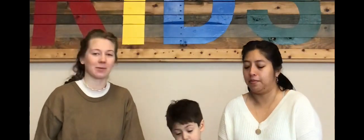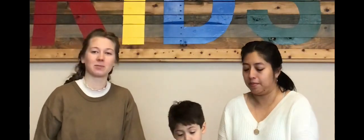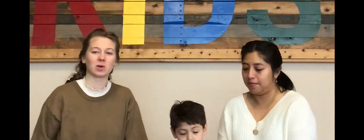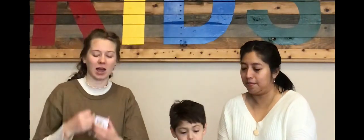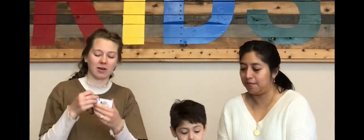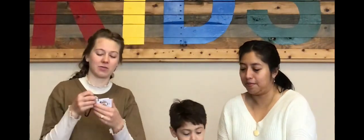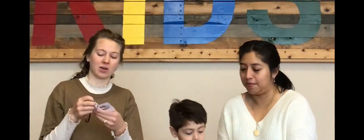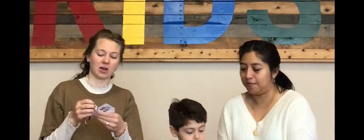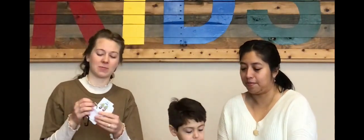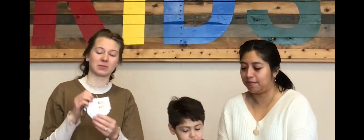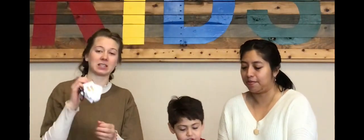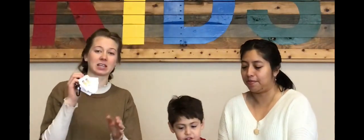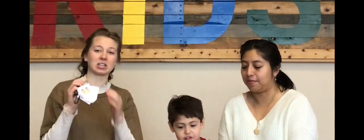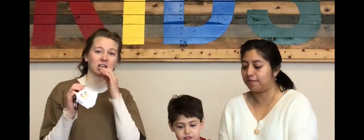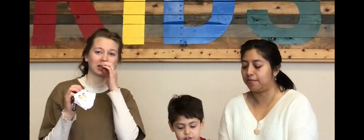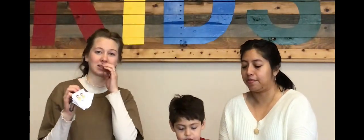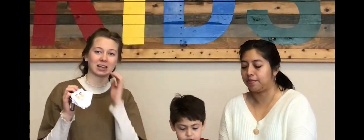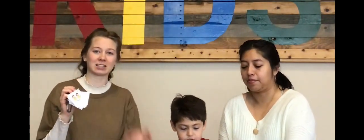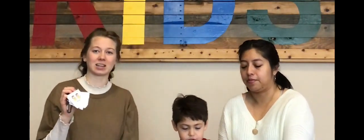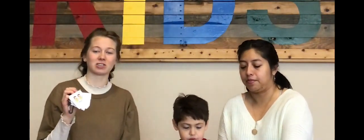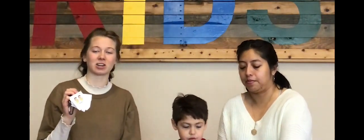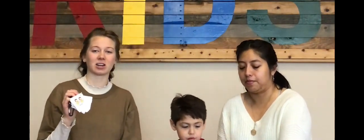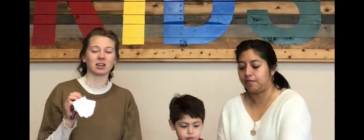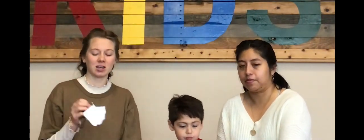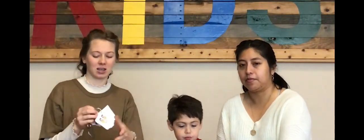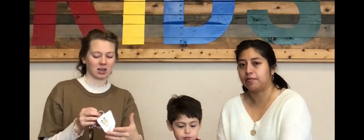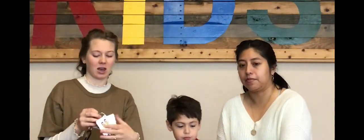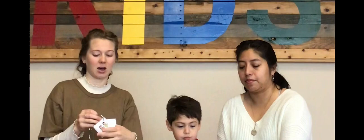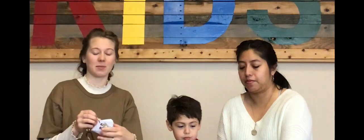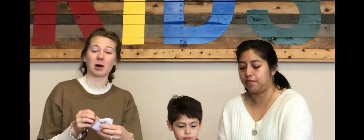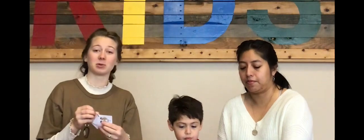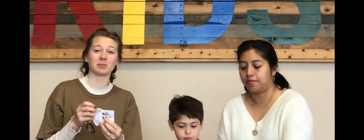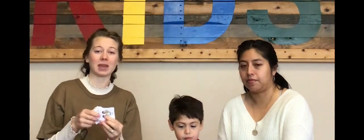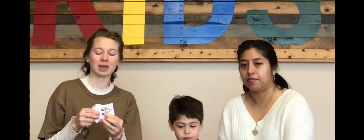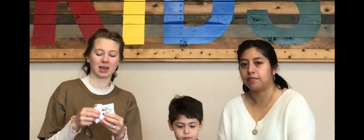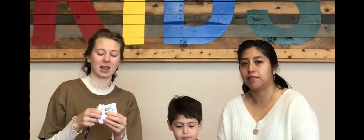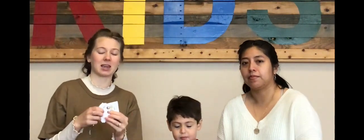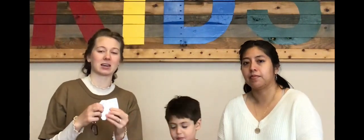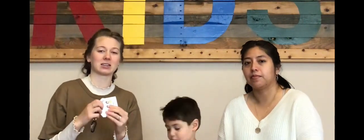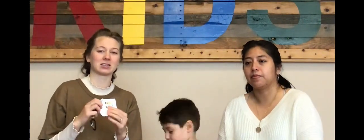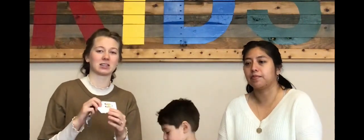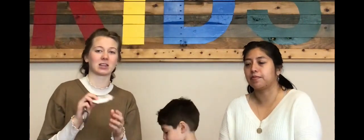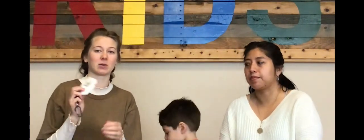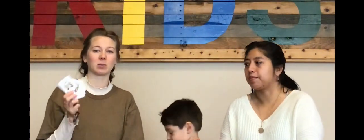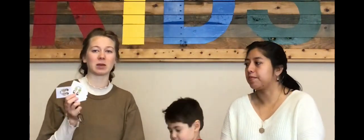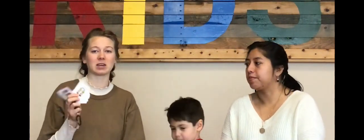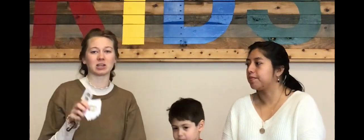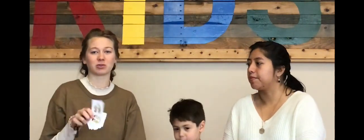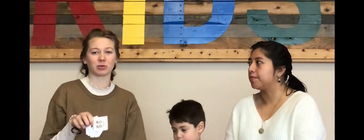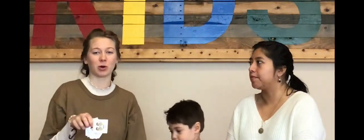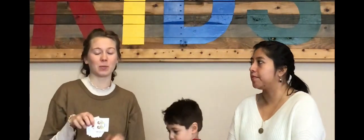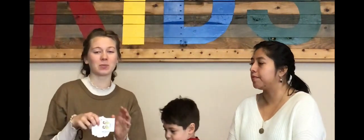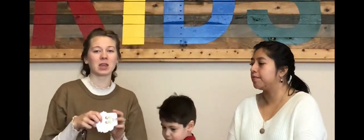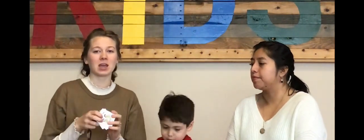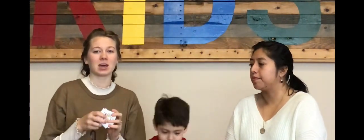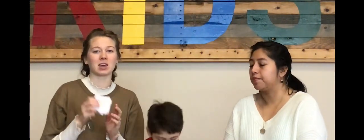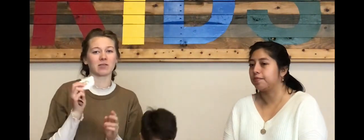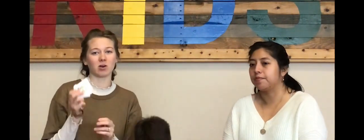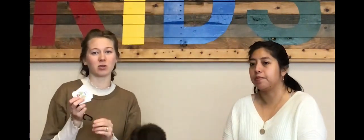We have these keychains that Sandra helped make, and they will be in the room. And they have all the